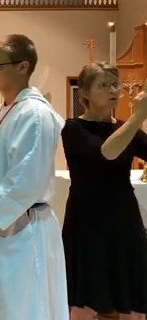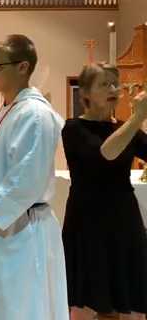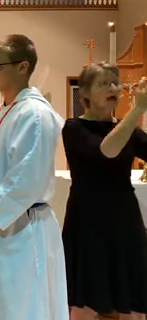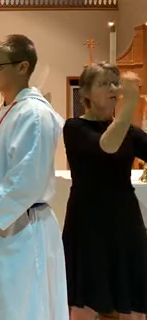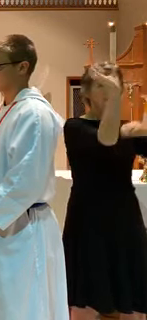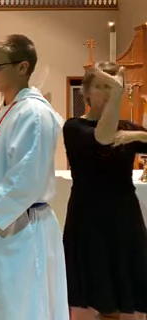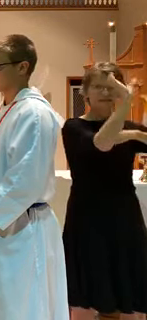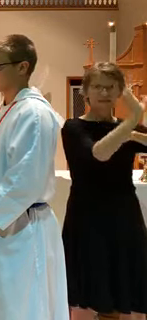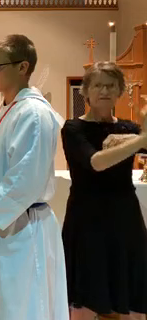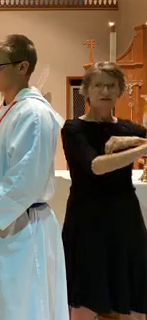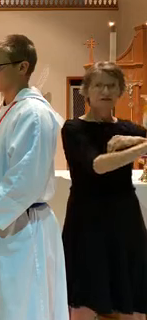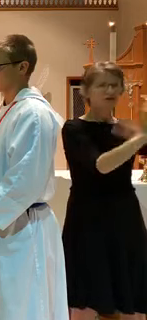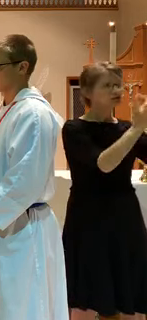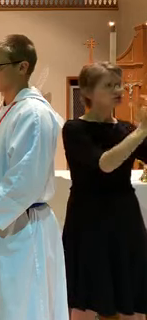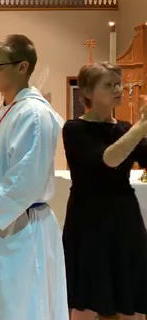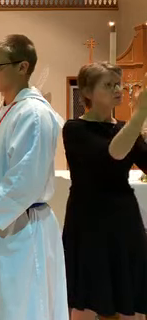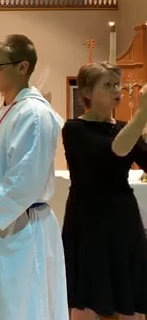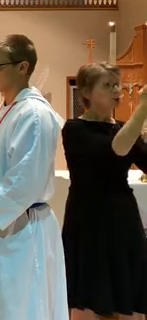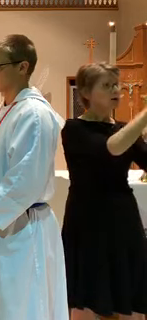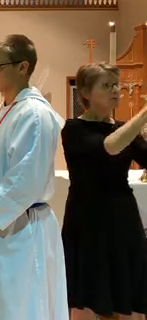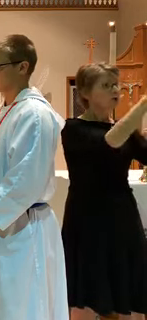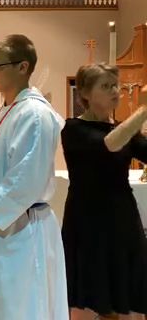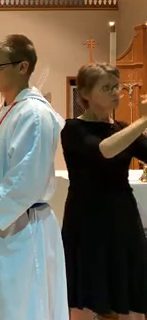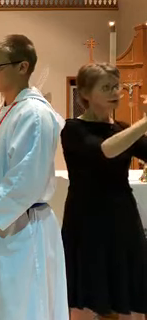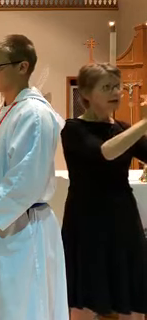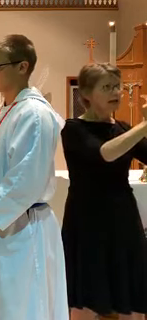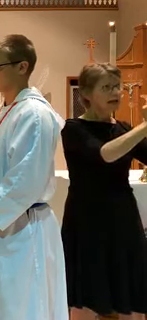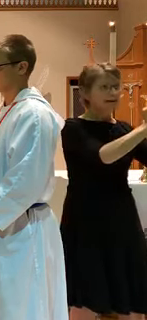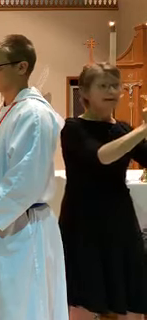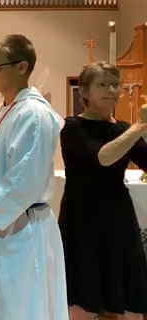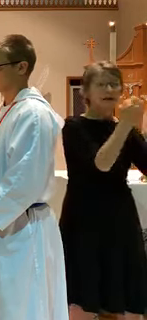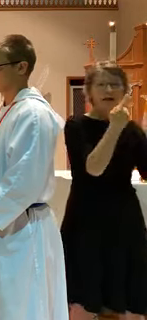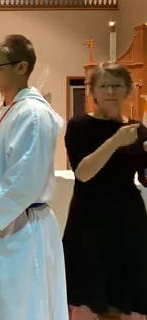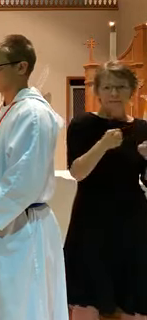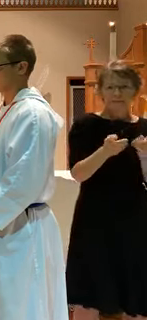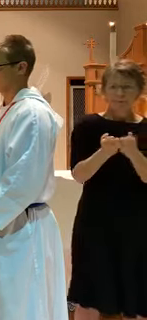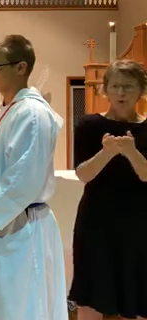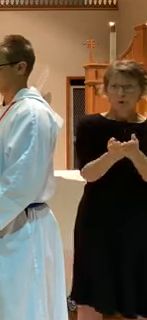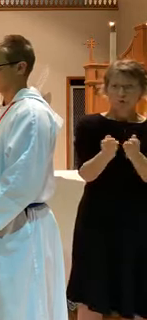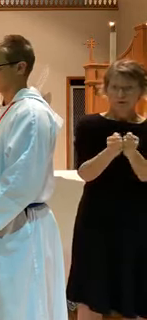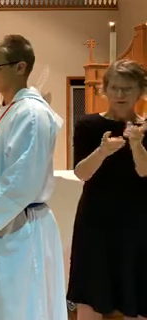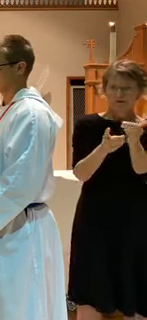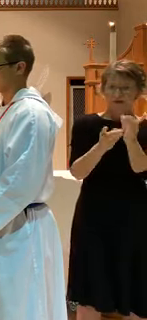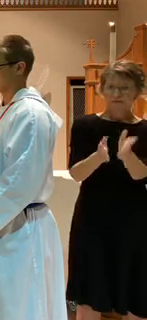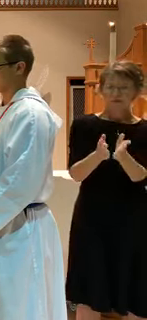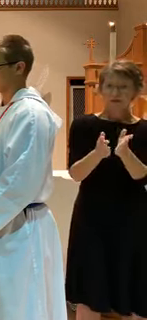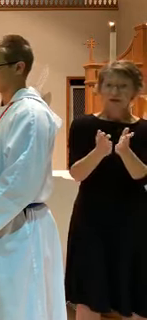evening, he was there alone. Meanwhile, the boat, already a few miles offshore, was